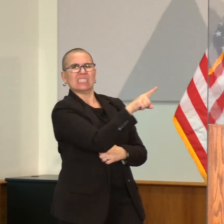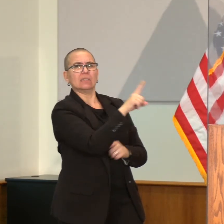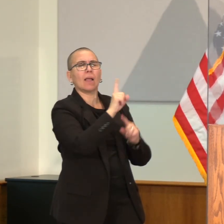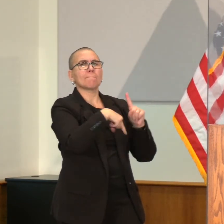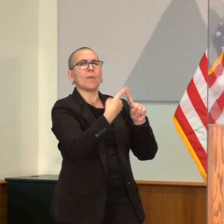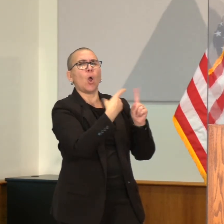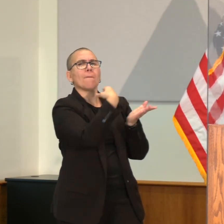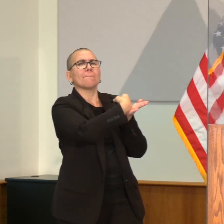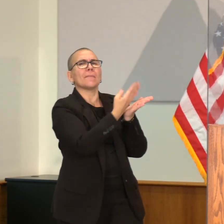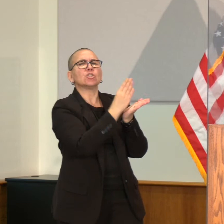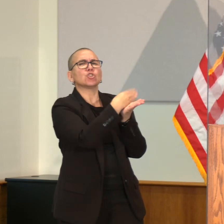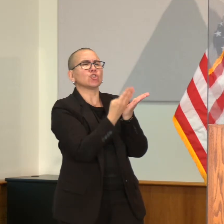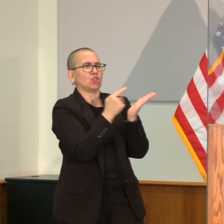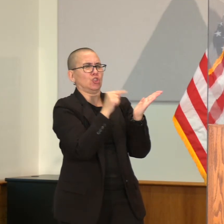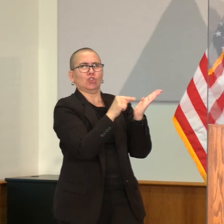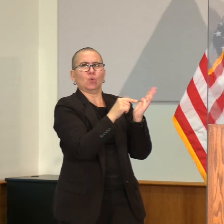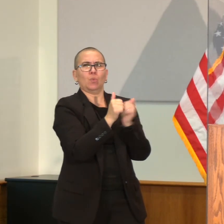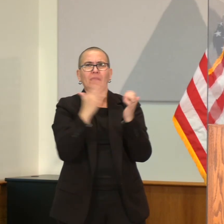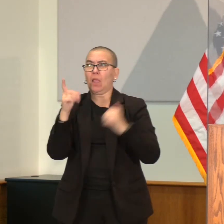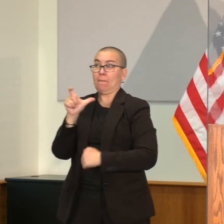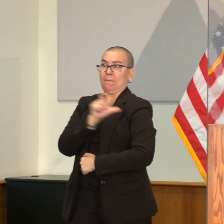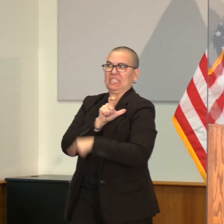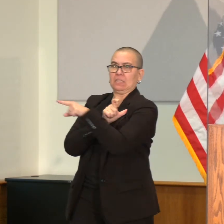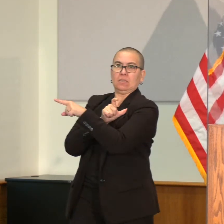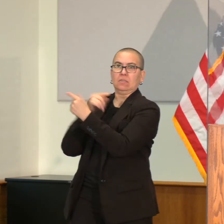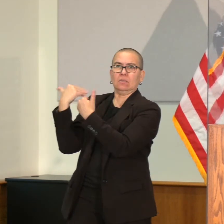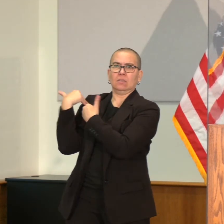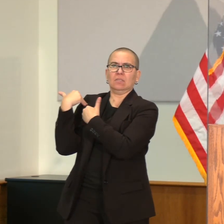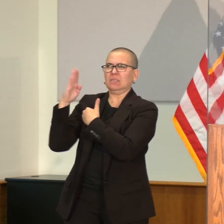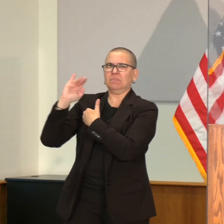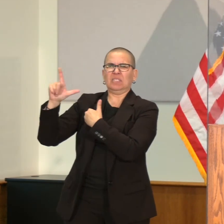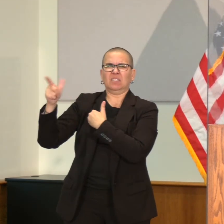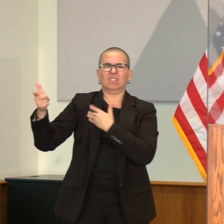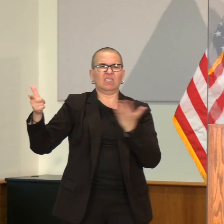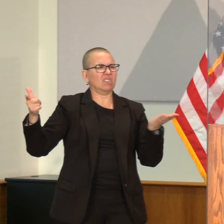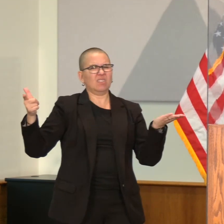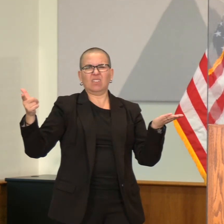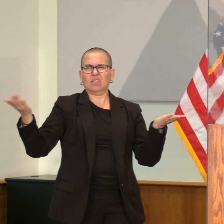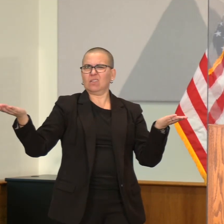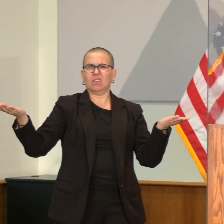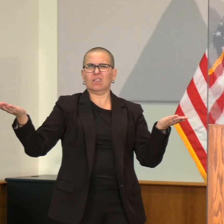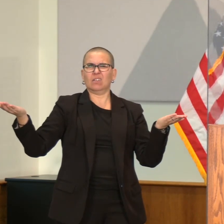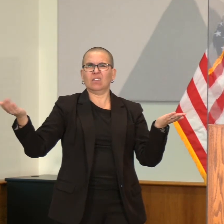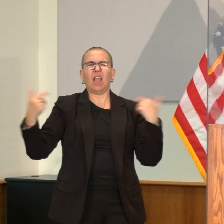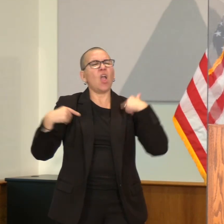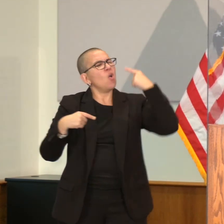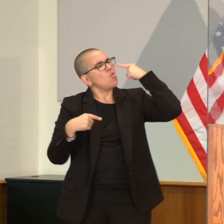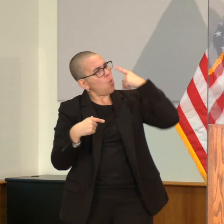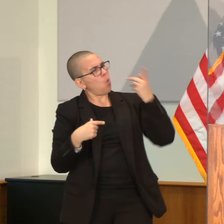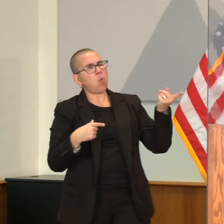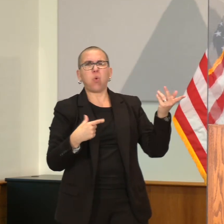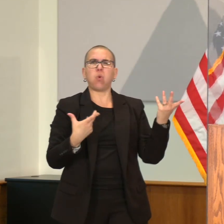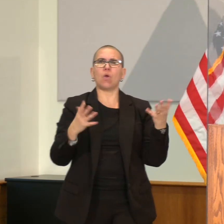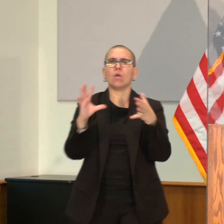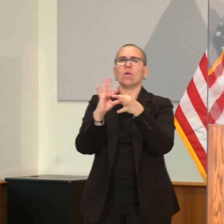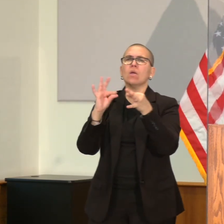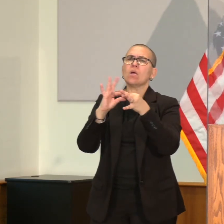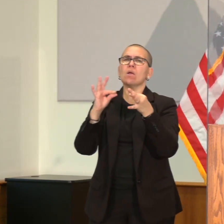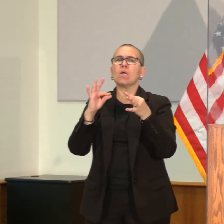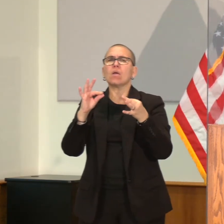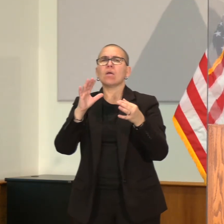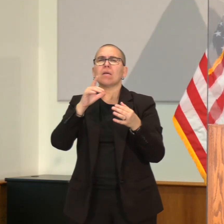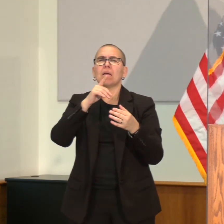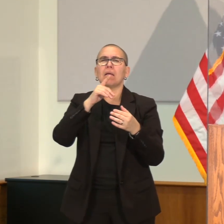deal on police accountability. Senator Kent, I think members of your caucus have put out this statement. I don't think your entire caucus, but some of your